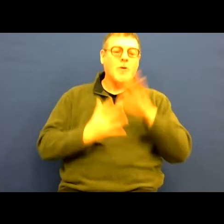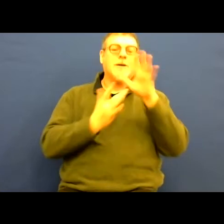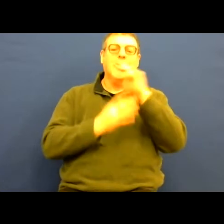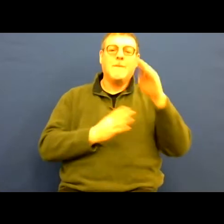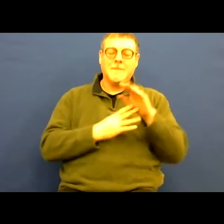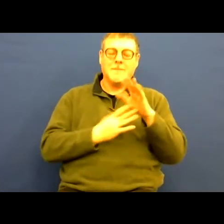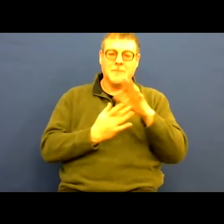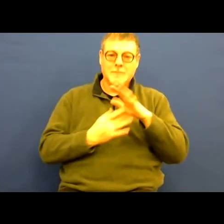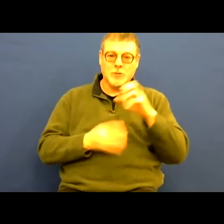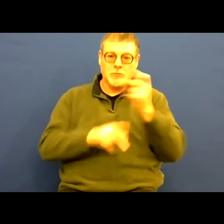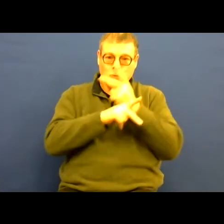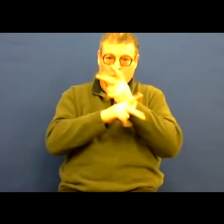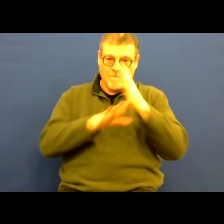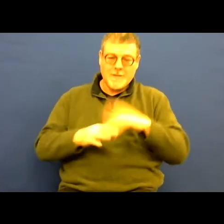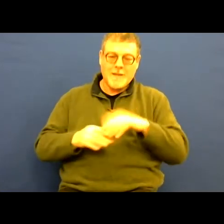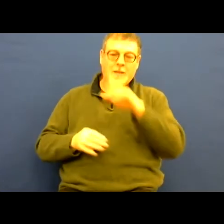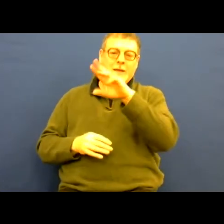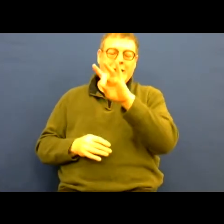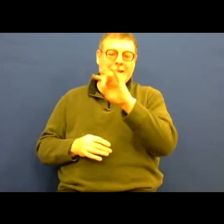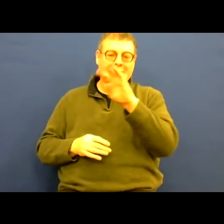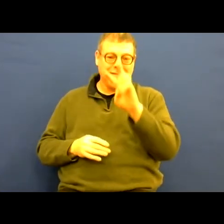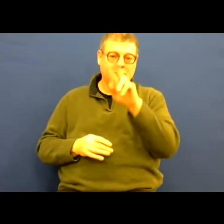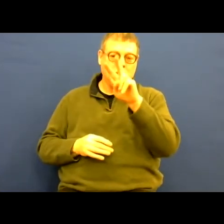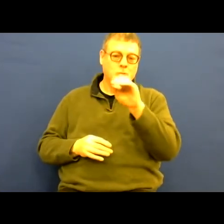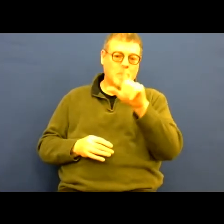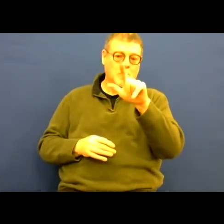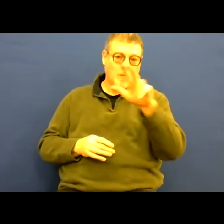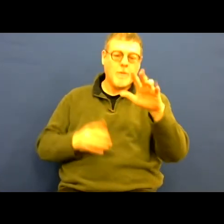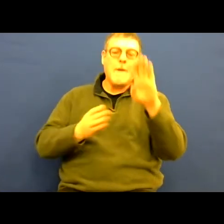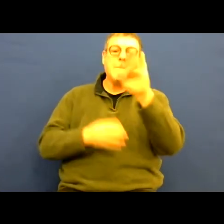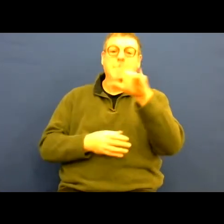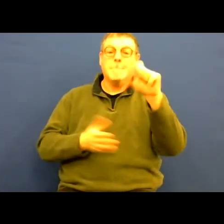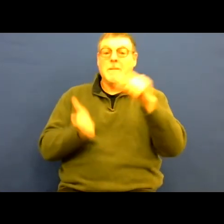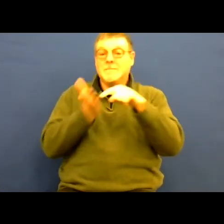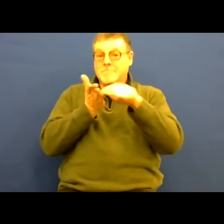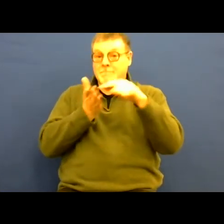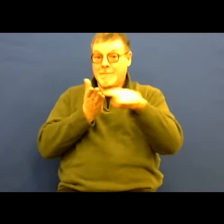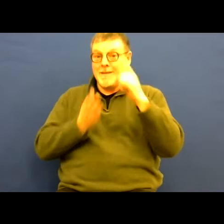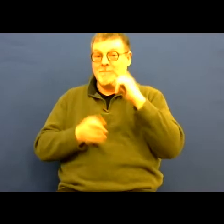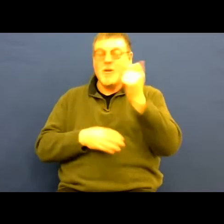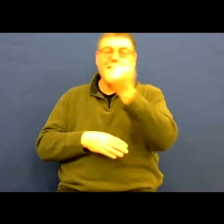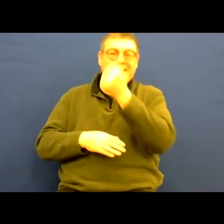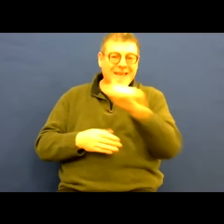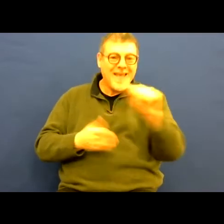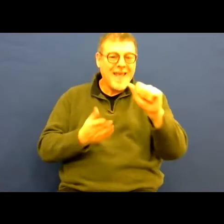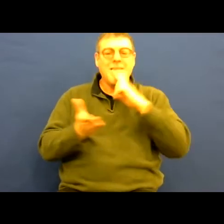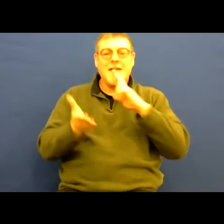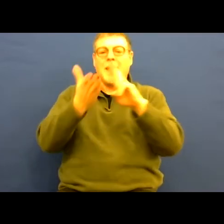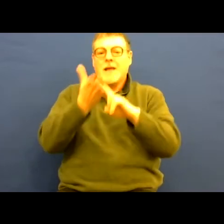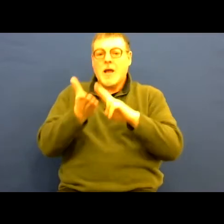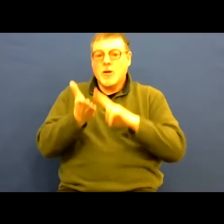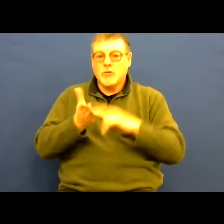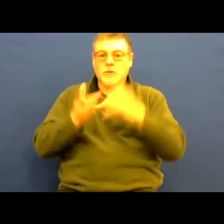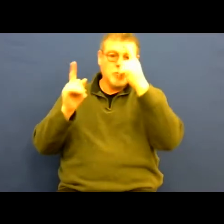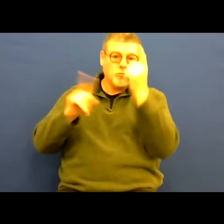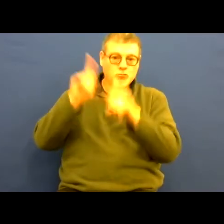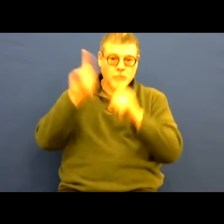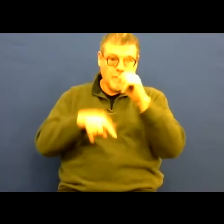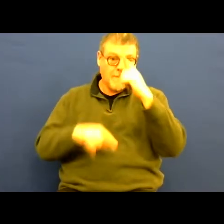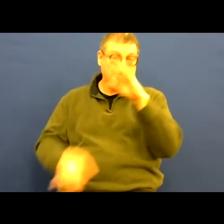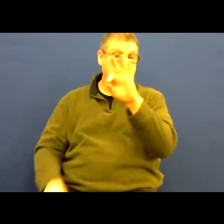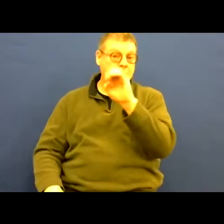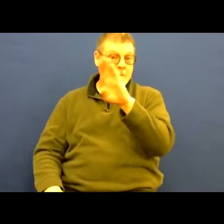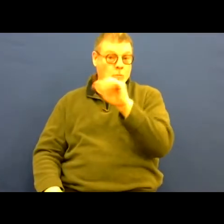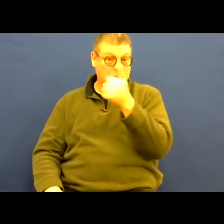number 4-86, 2023 to authorize bills payable and any associated contracts or agreements for February